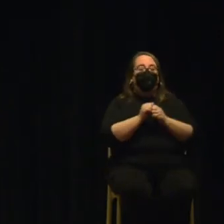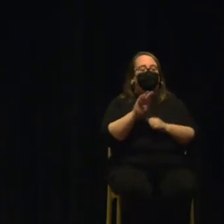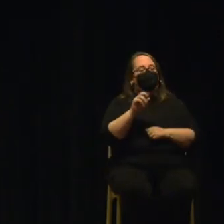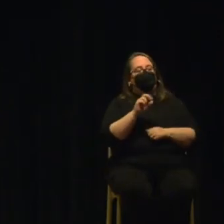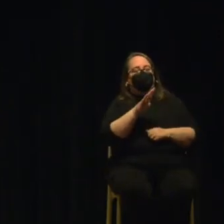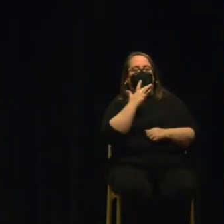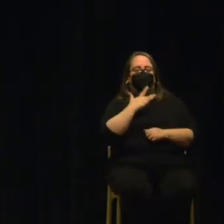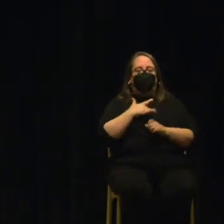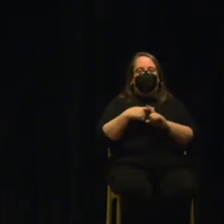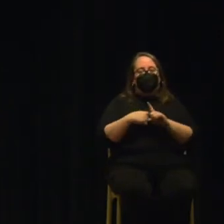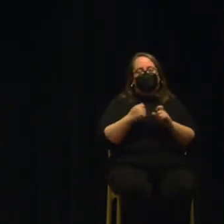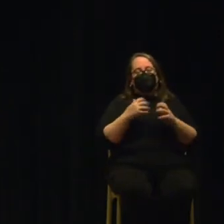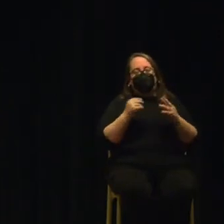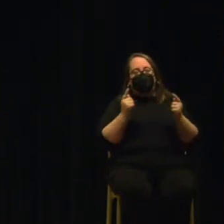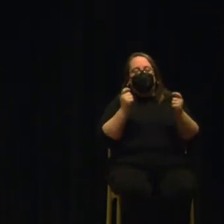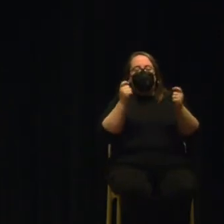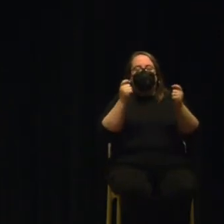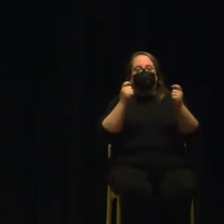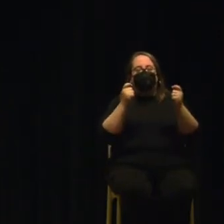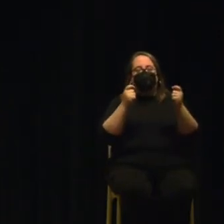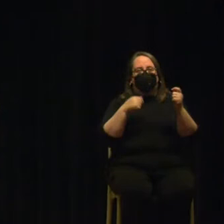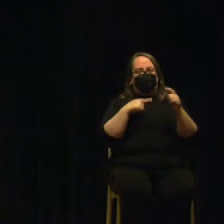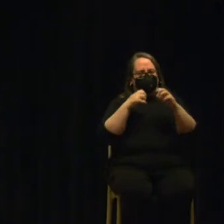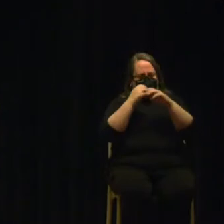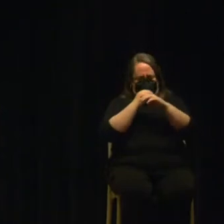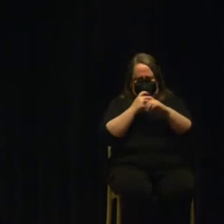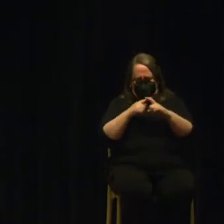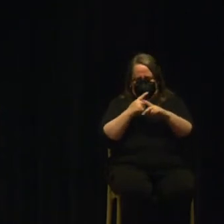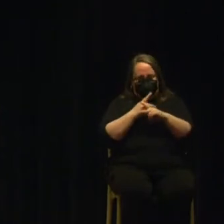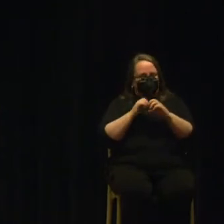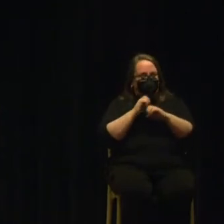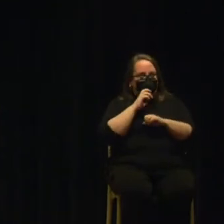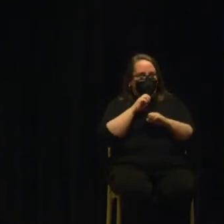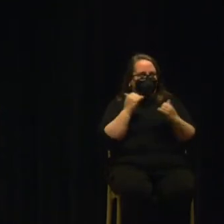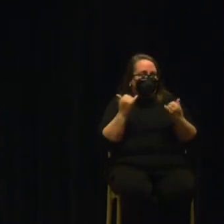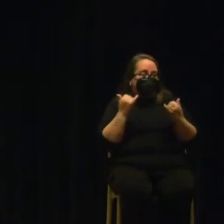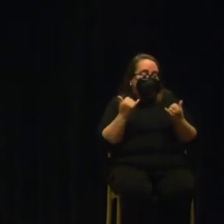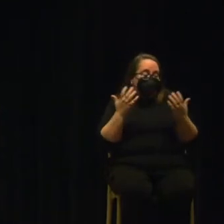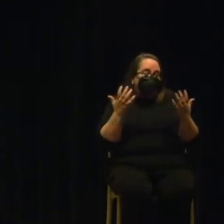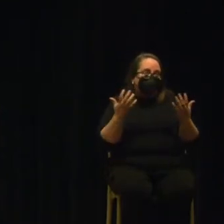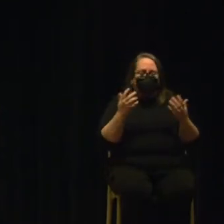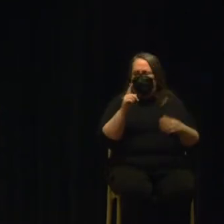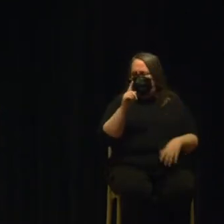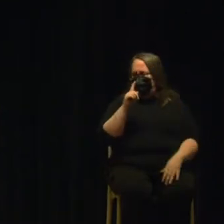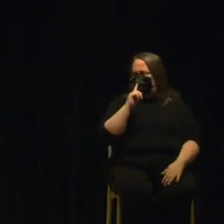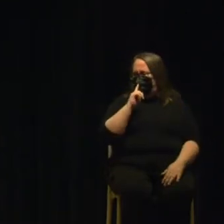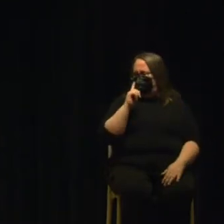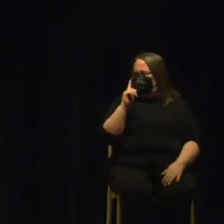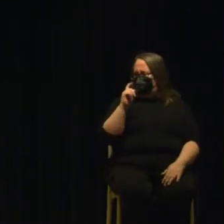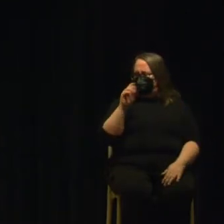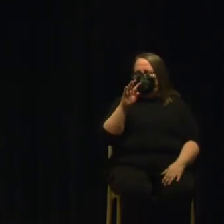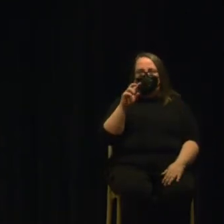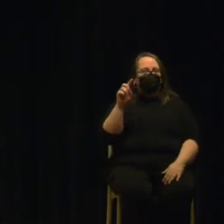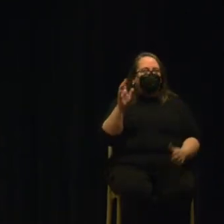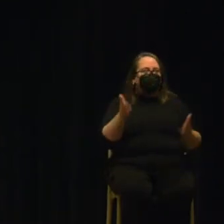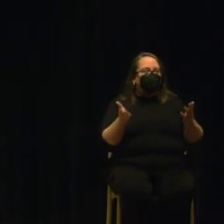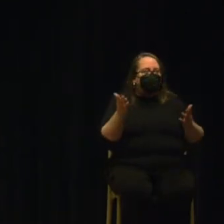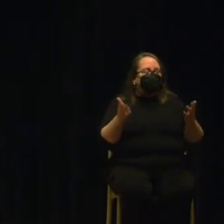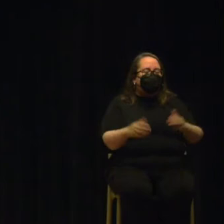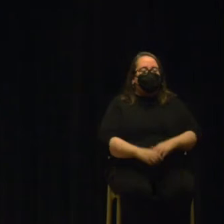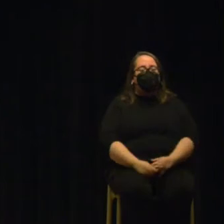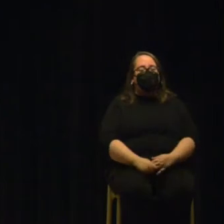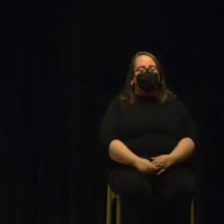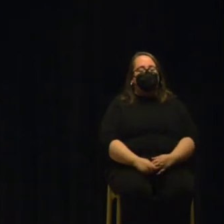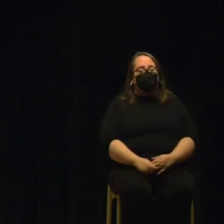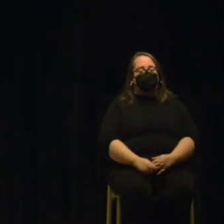so I should have done the math to figure out how old he would have been today. I think 141 or something like that. So this